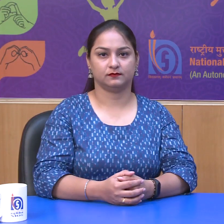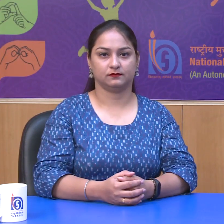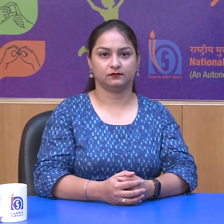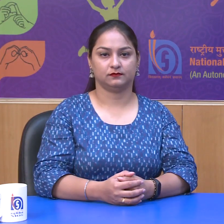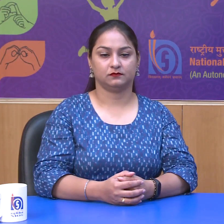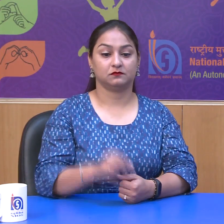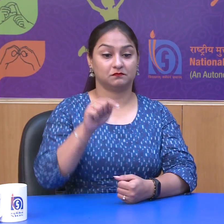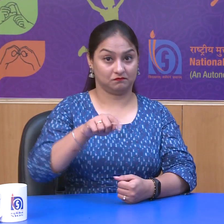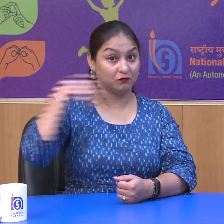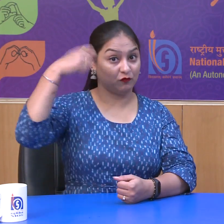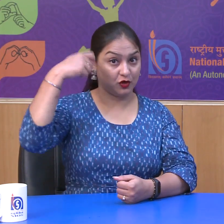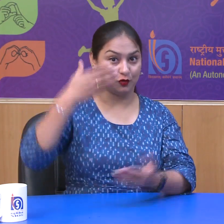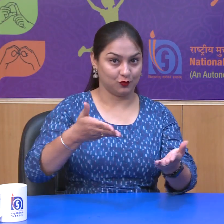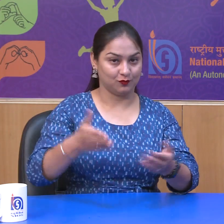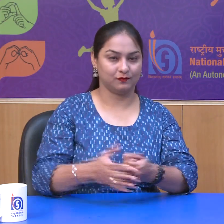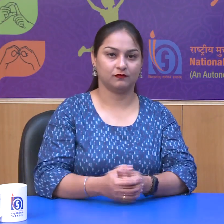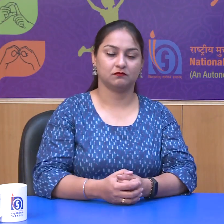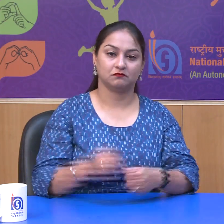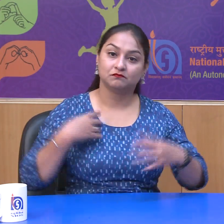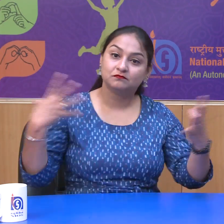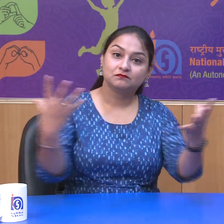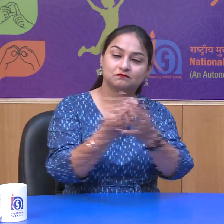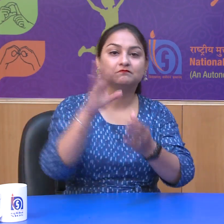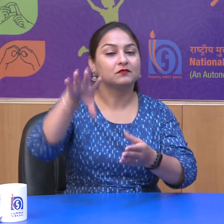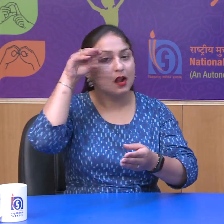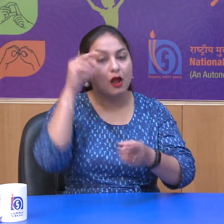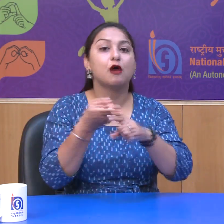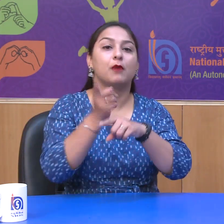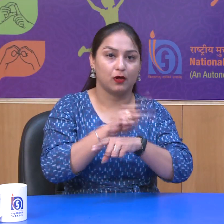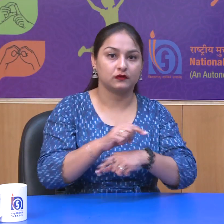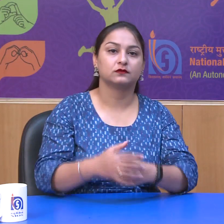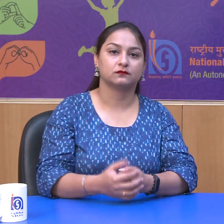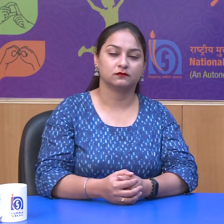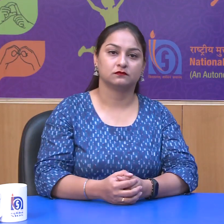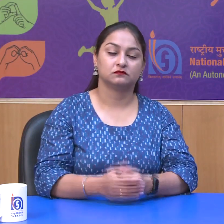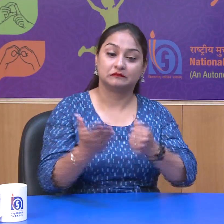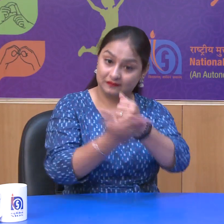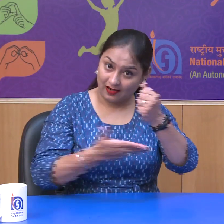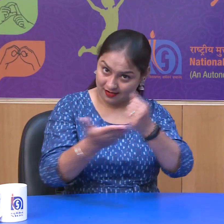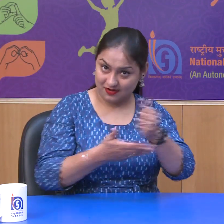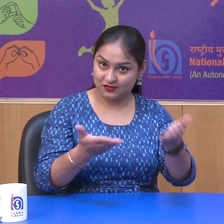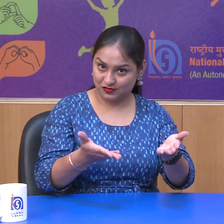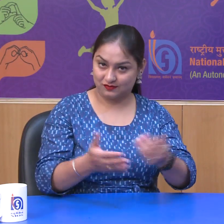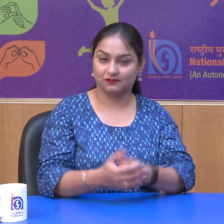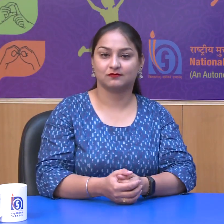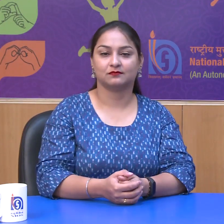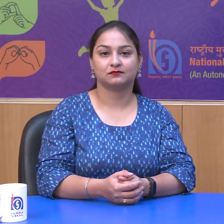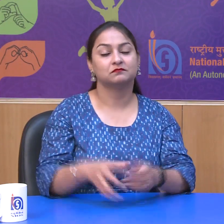In this video, we are going to learn about agriculture and